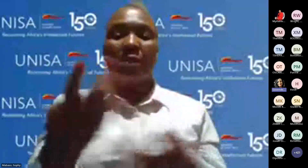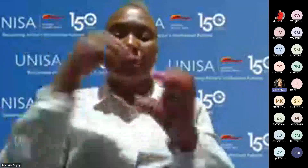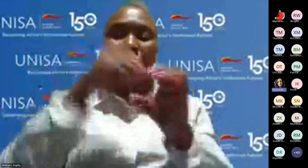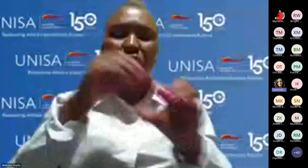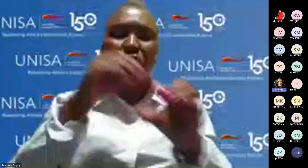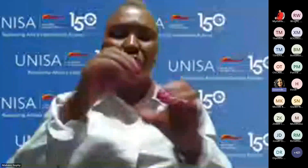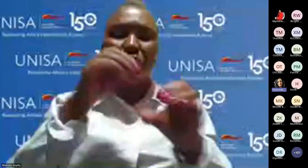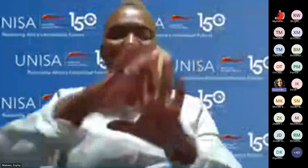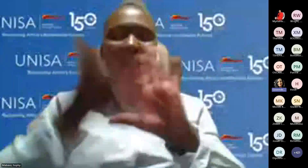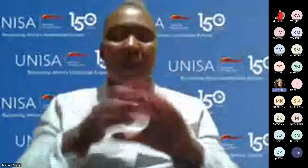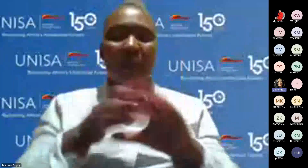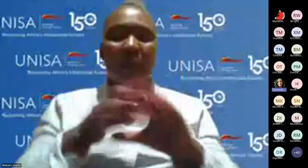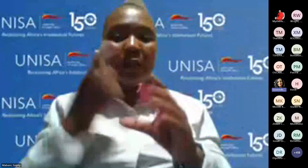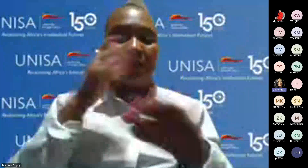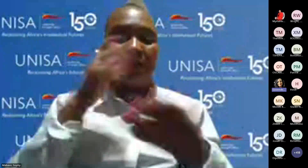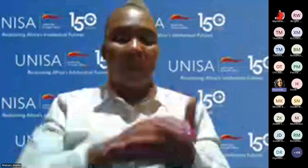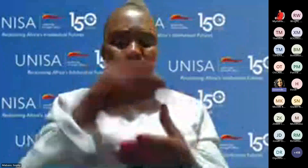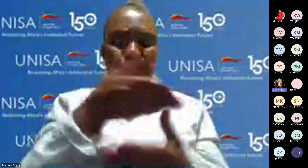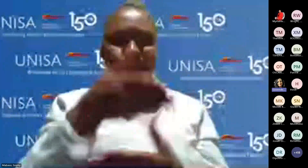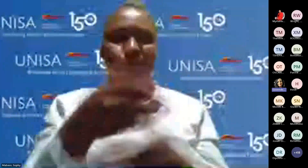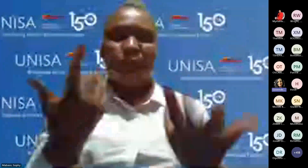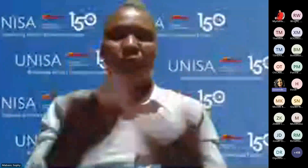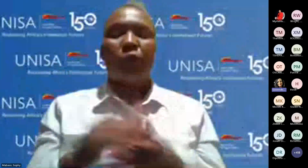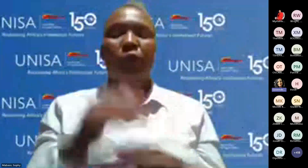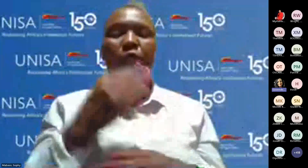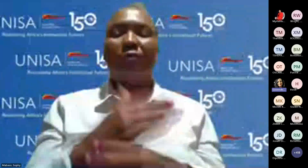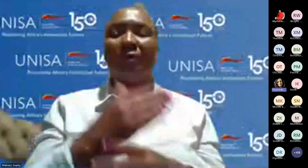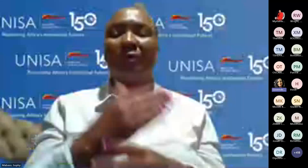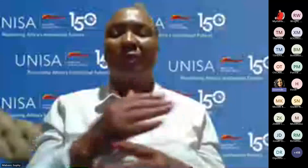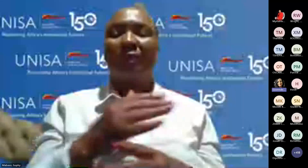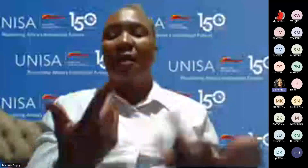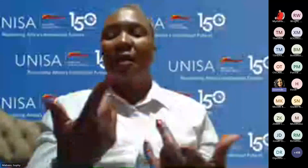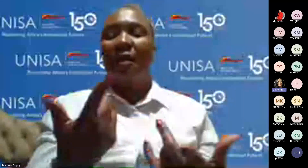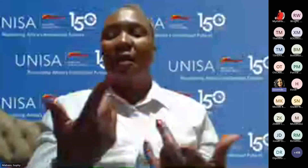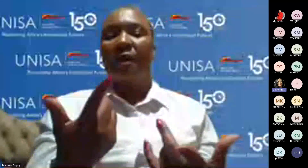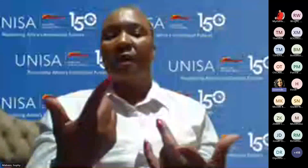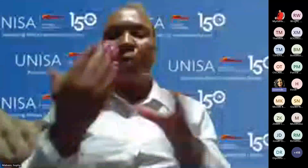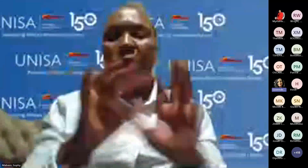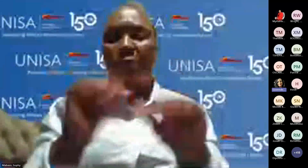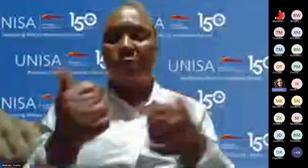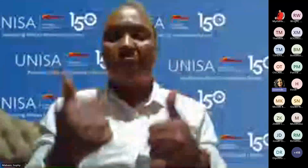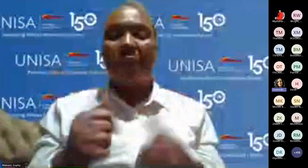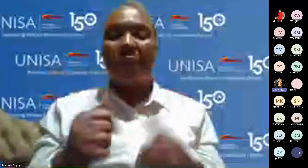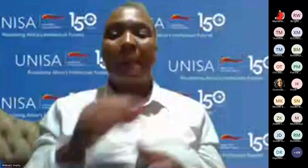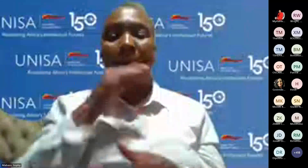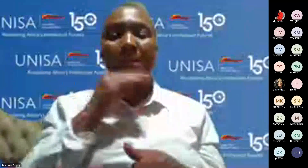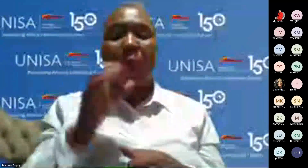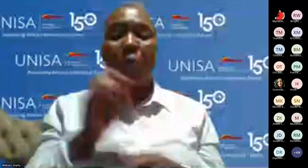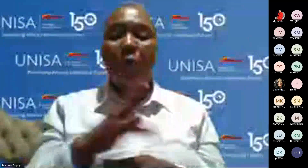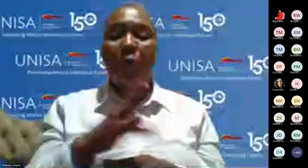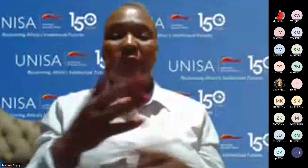evidence, and you have met the criteria for the portfolio, then you can submit once completed.